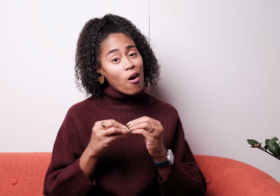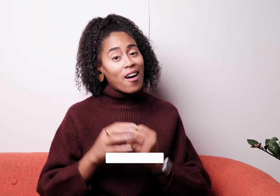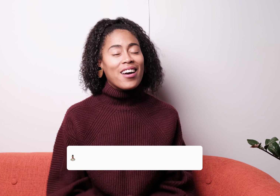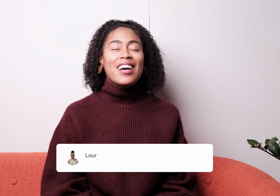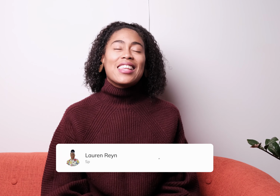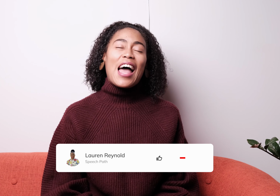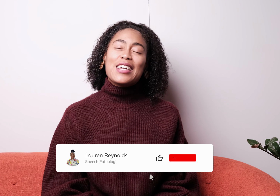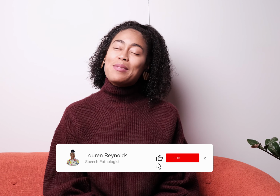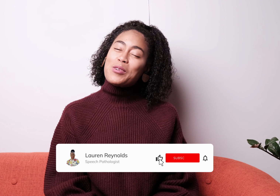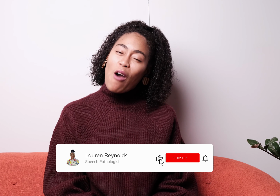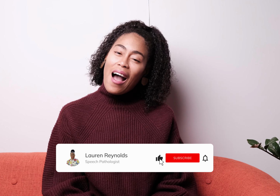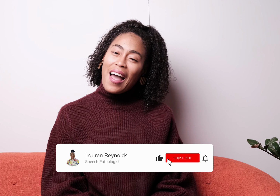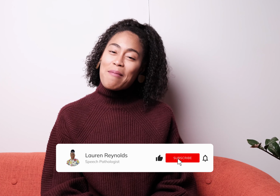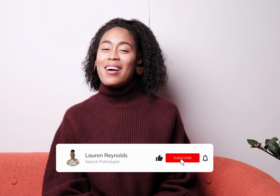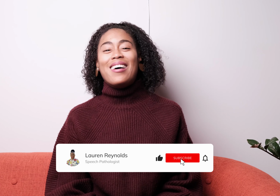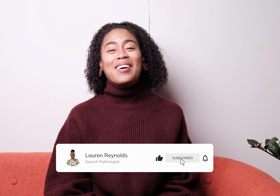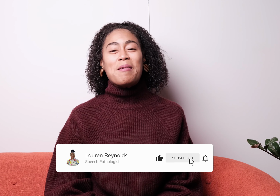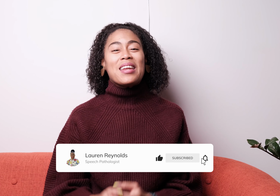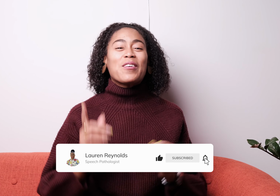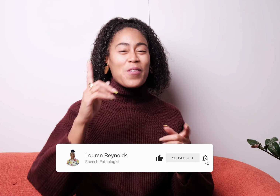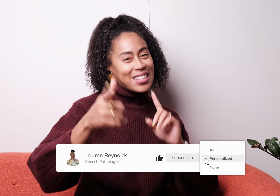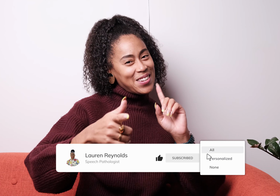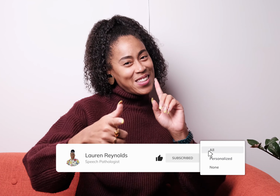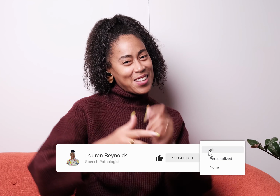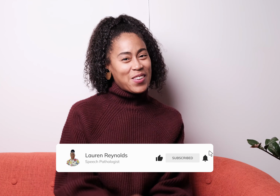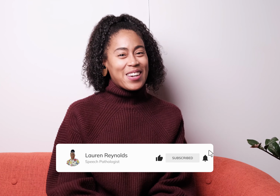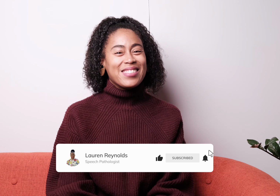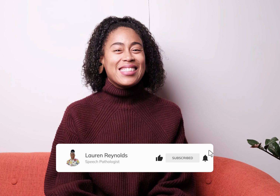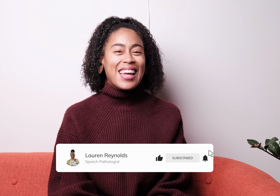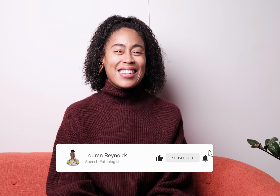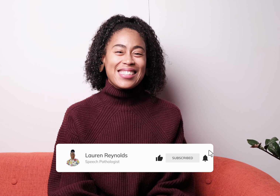more, like and subscribe. And I look forward to seeing you in the next video. Thanks.